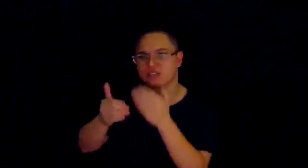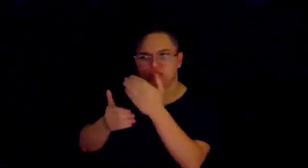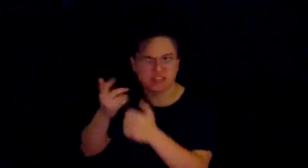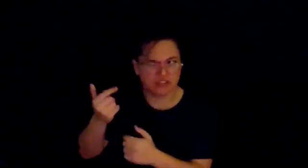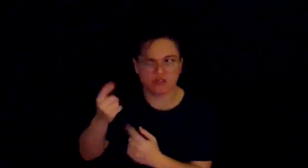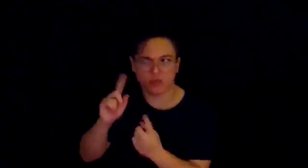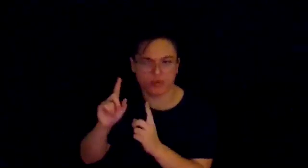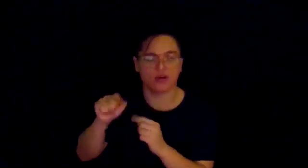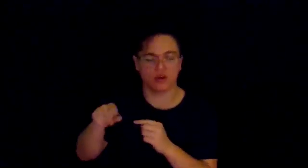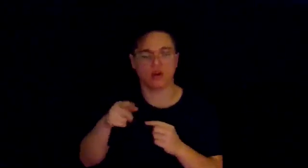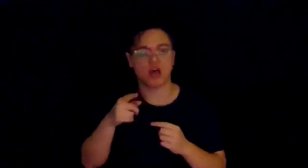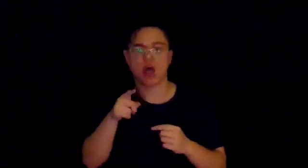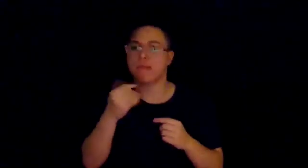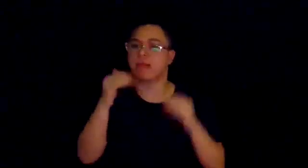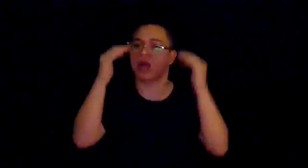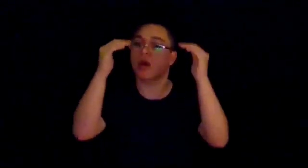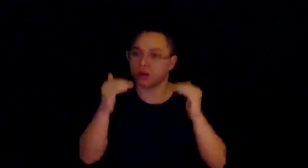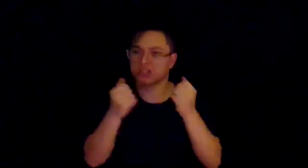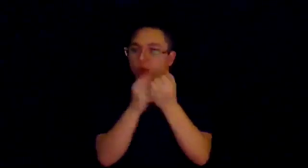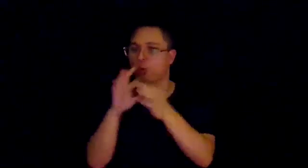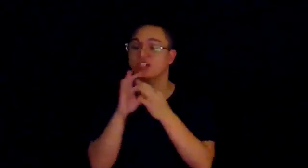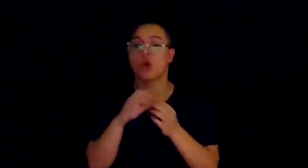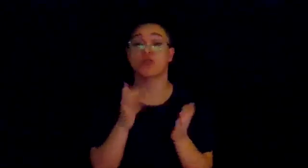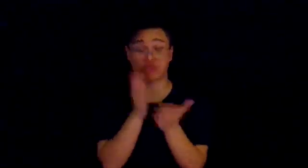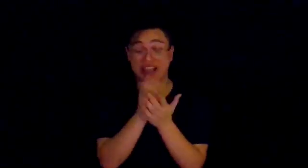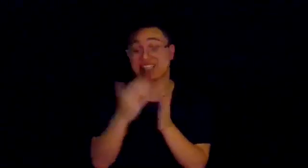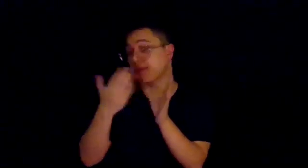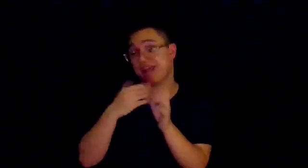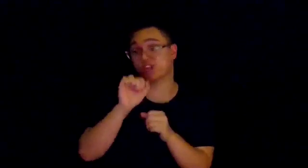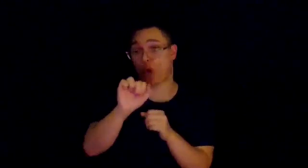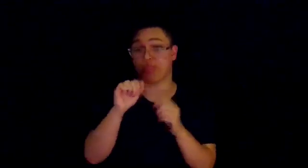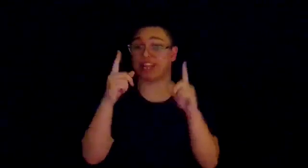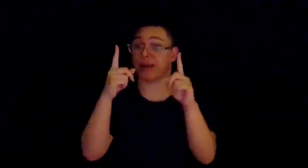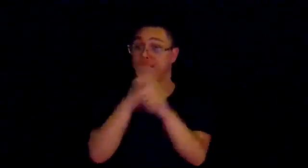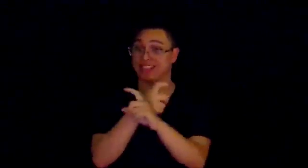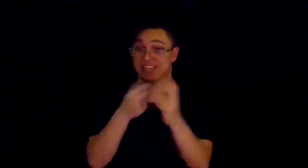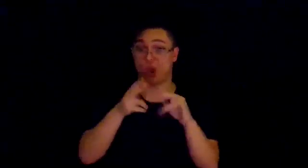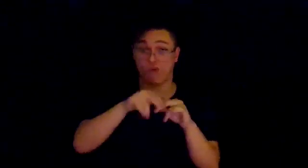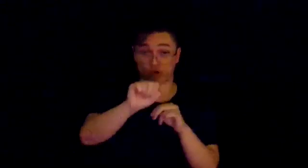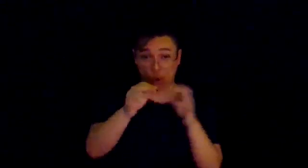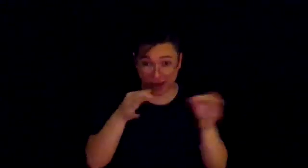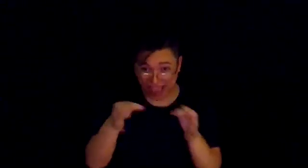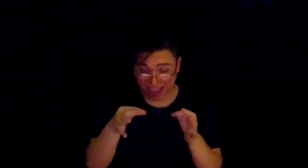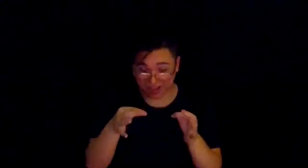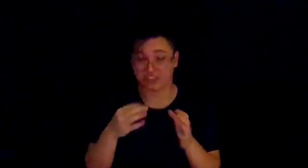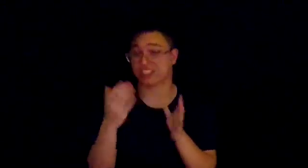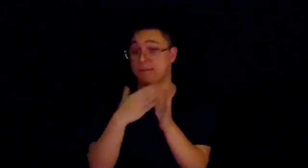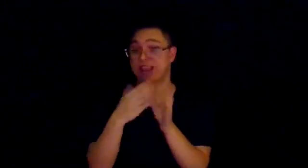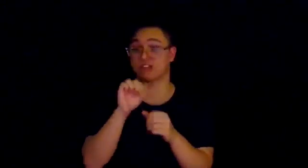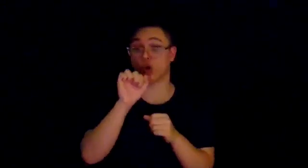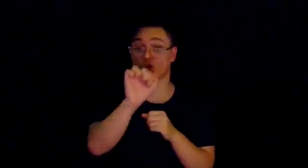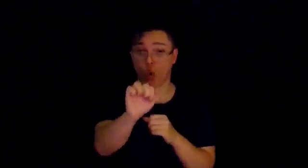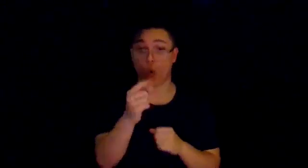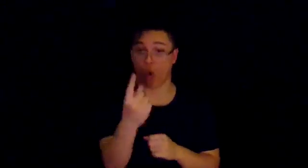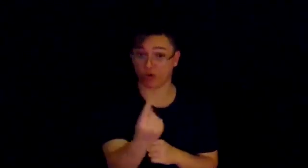NDIS, but you still need to ask a few questions and to clarify a few things, then we would have moderate support. So it